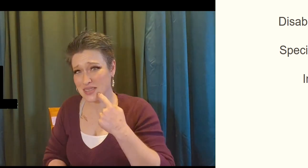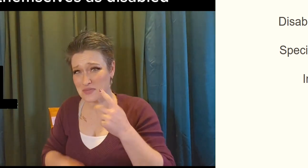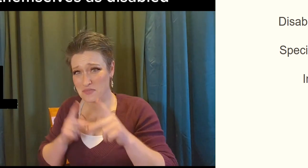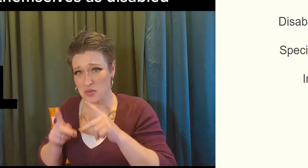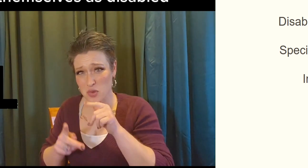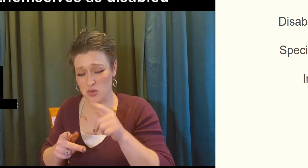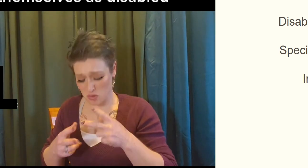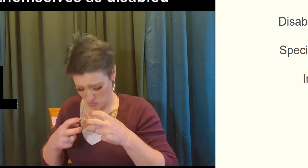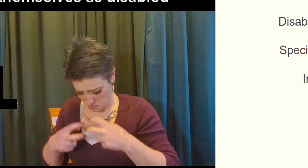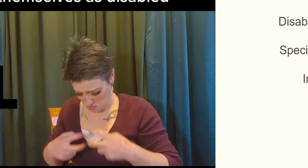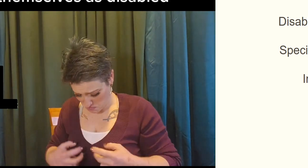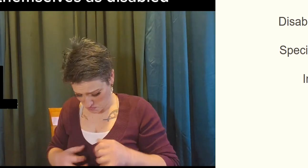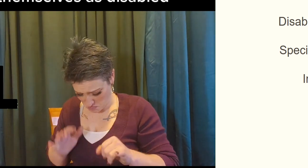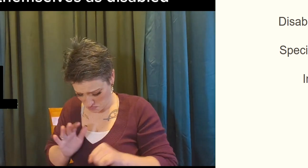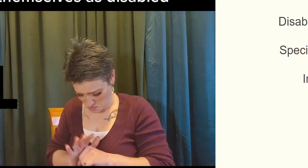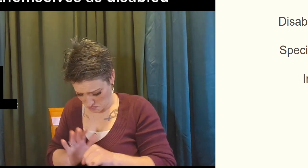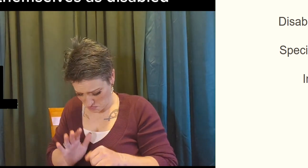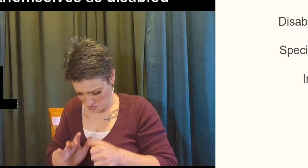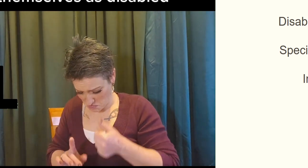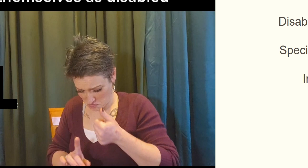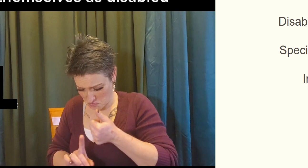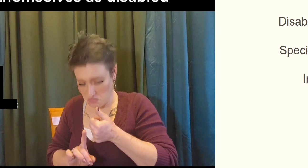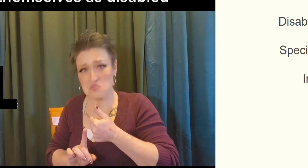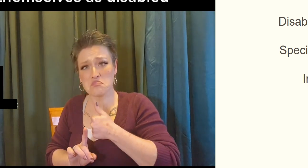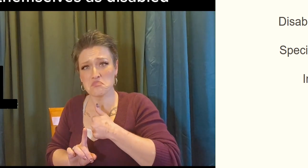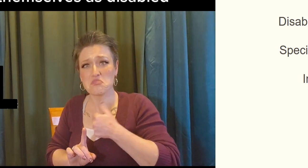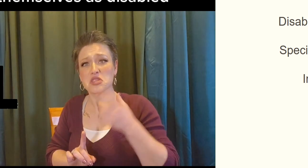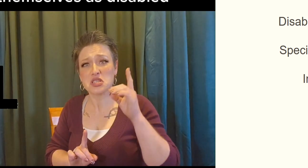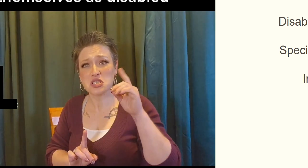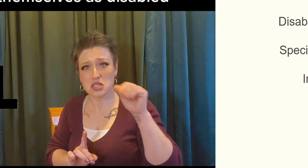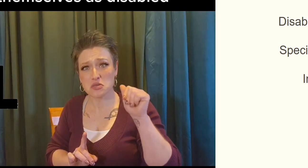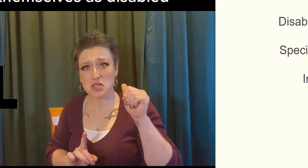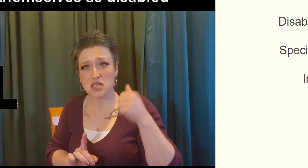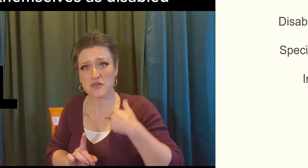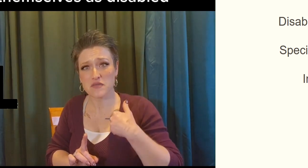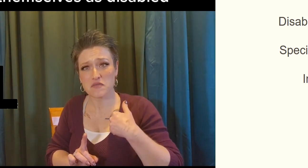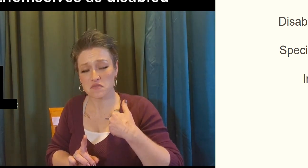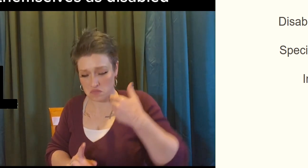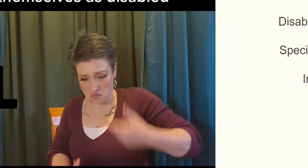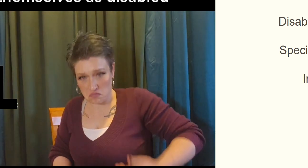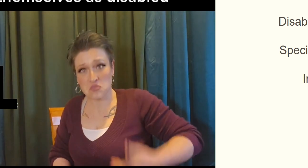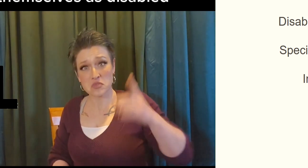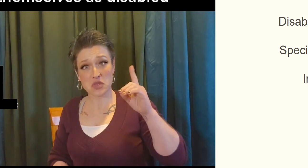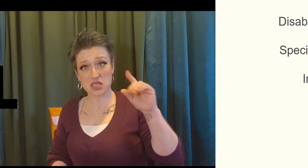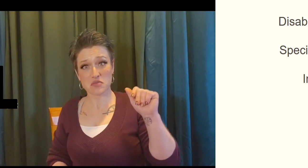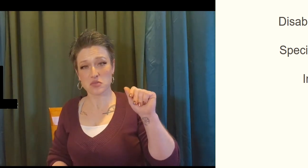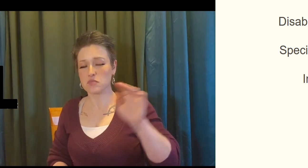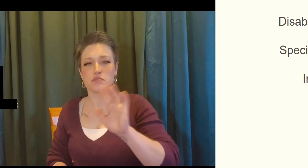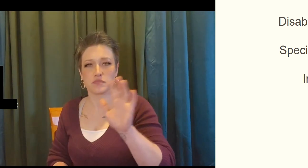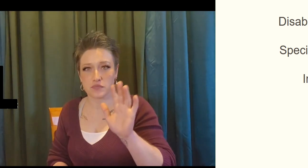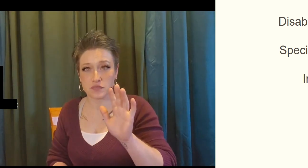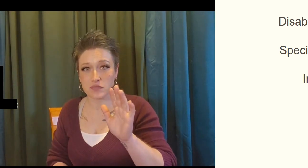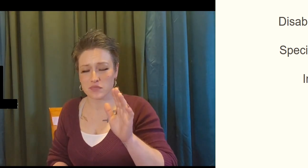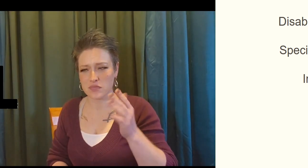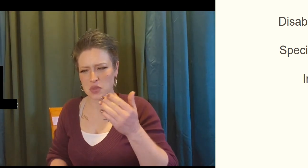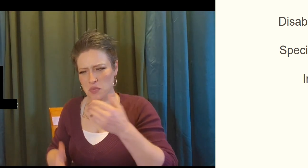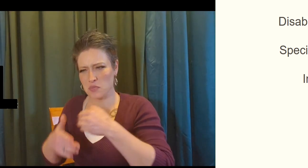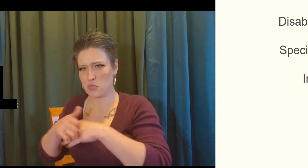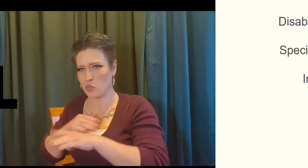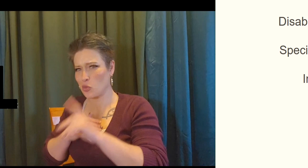Now, I understand that most deaf people don't consider themselves as disabled or as having a disability.